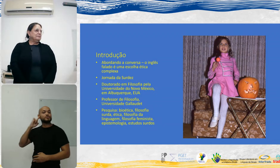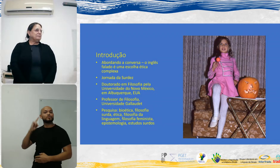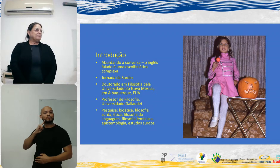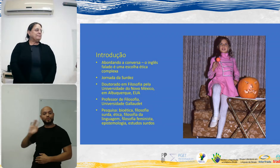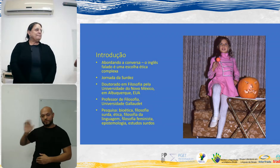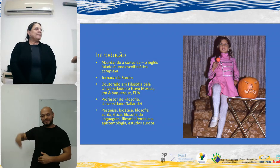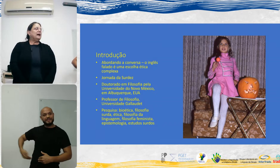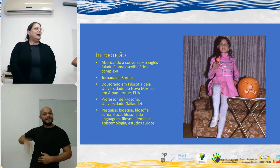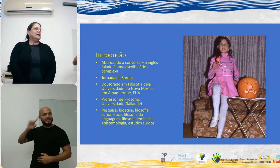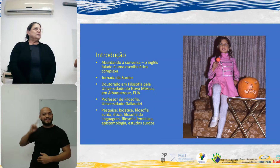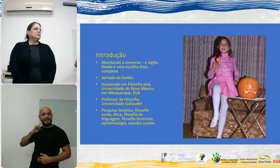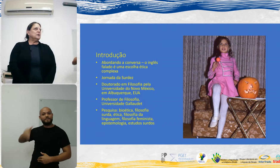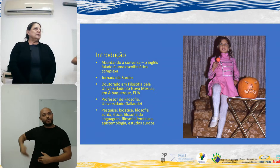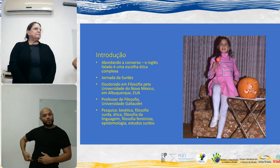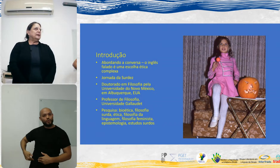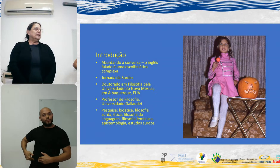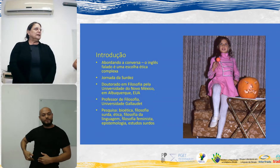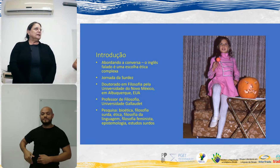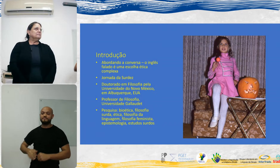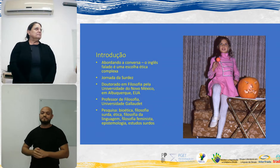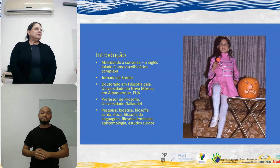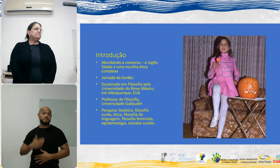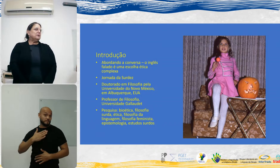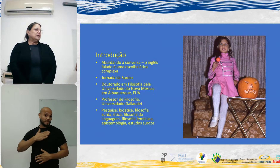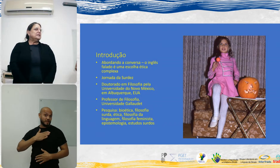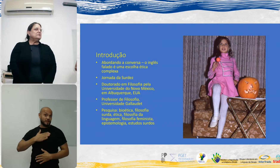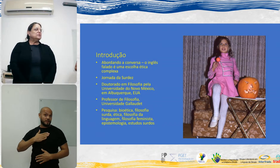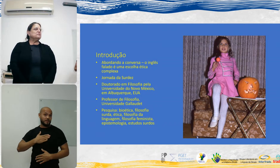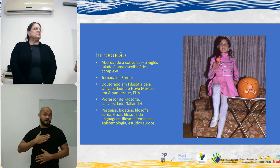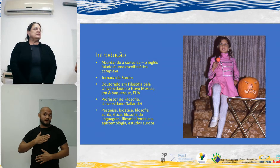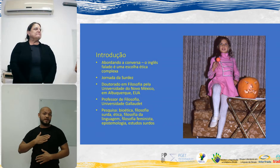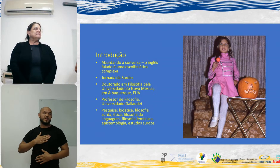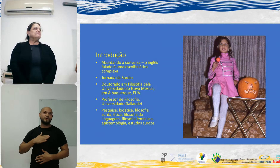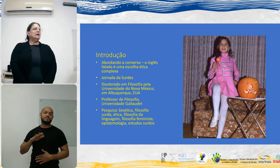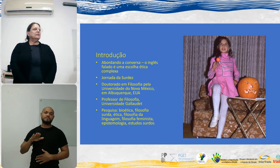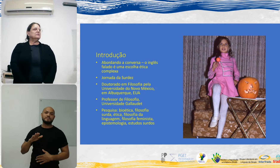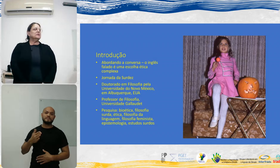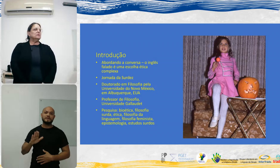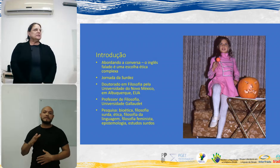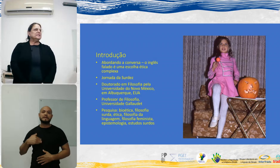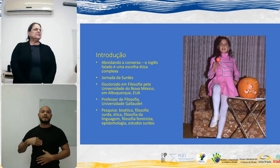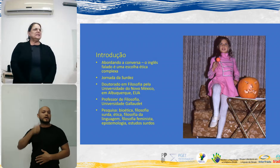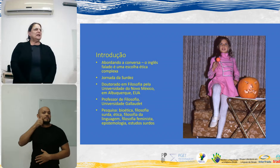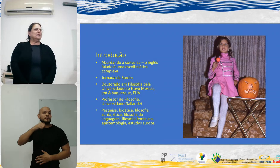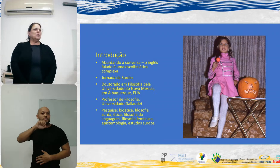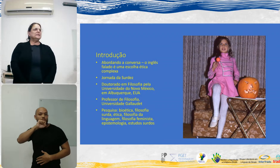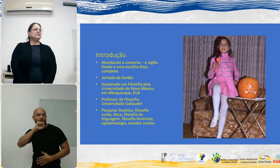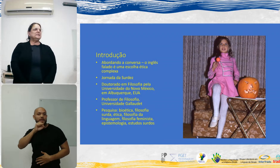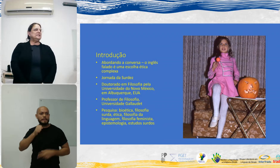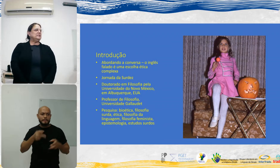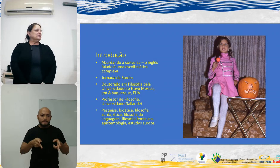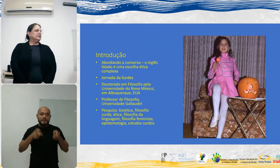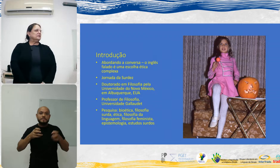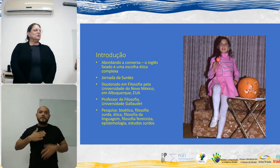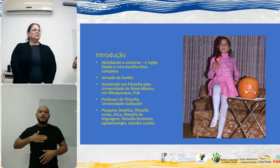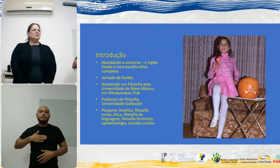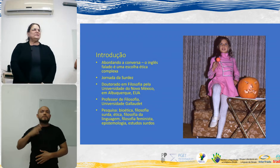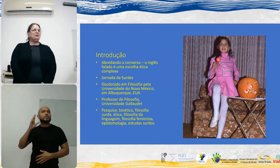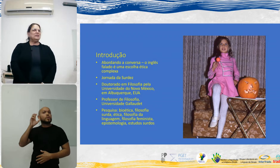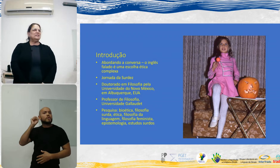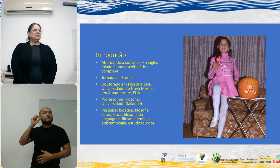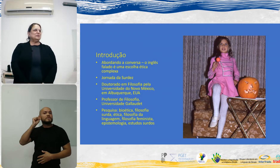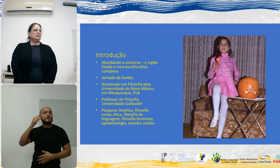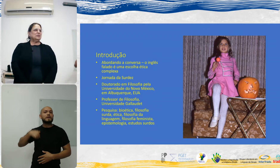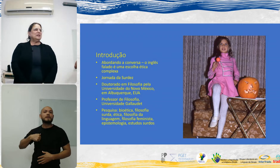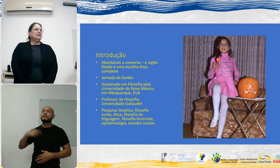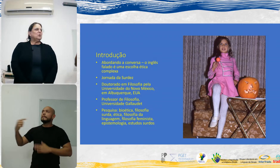me, I grew up at about age 3. My mother noticed that I wasn't hearing her,